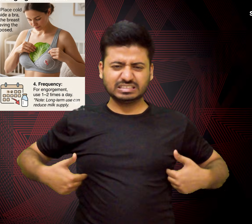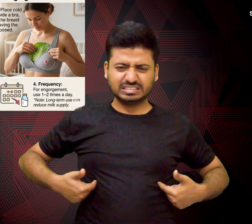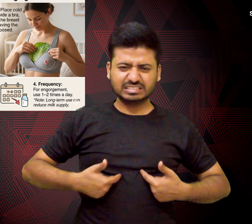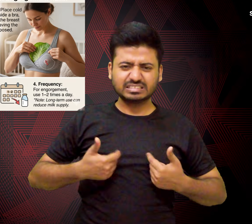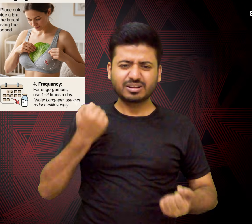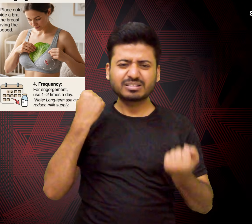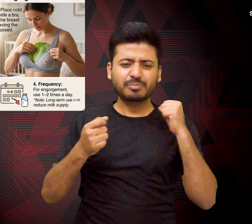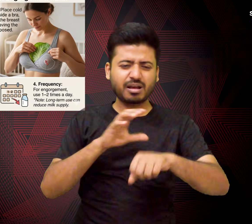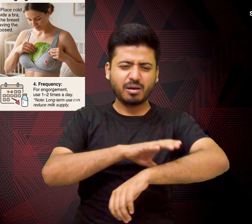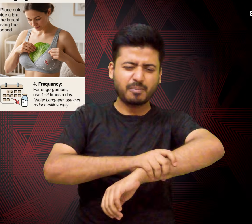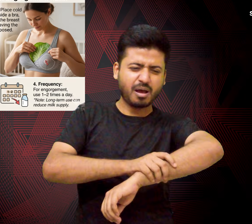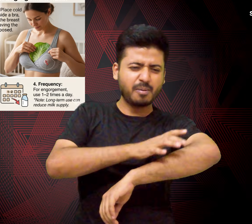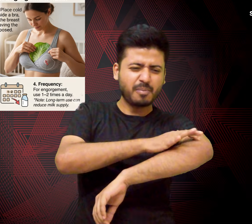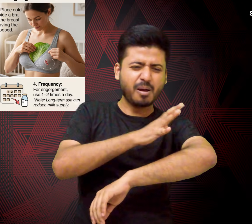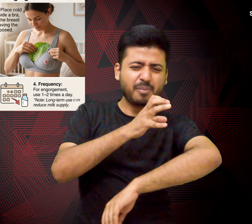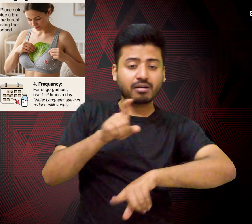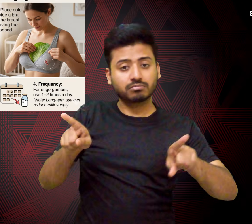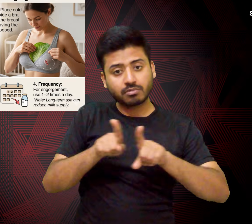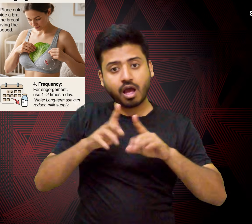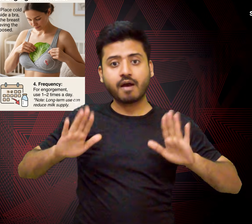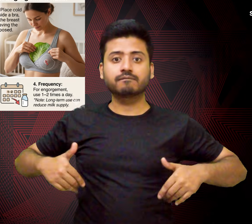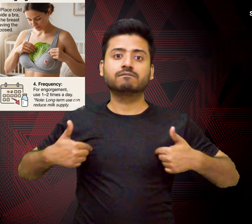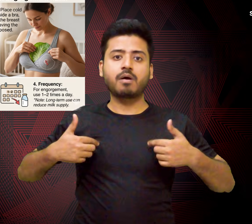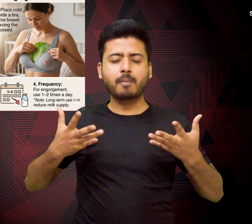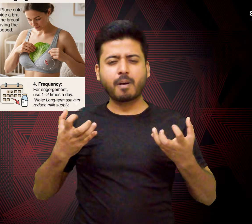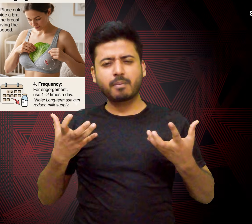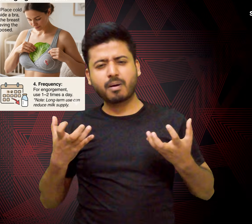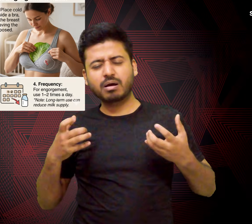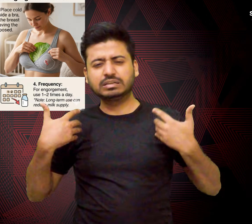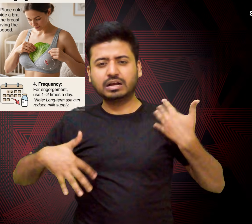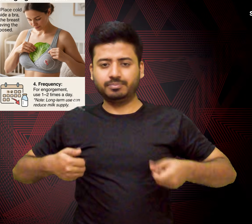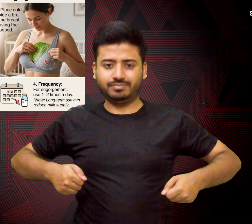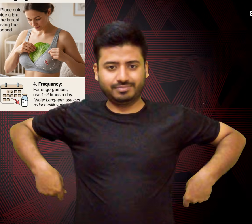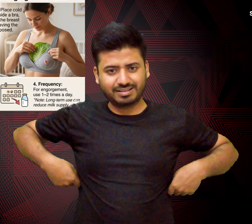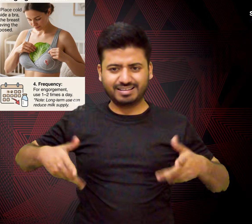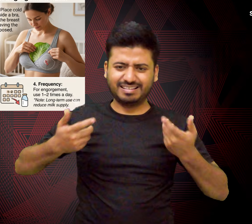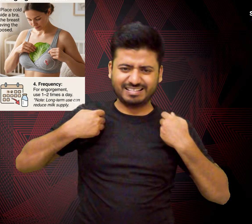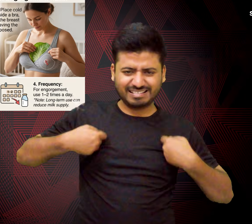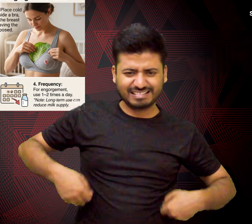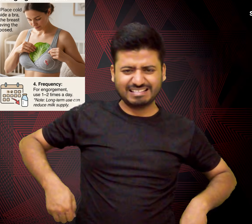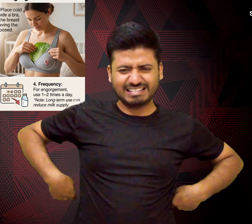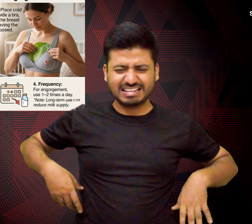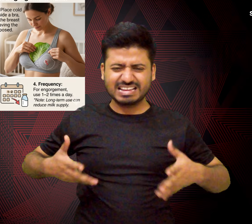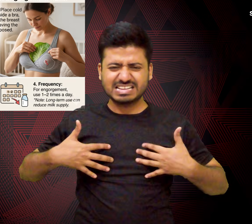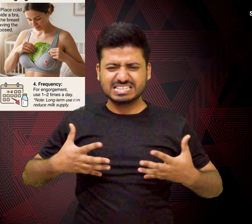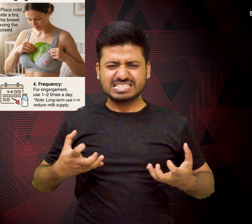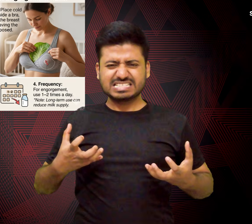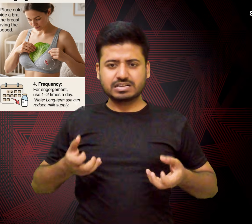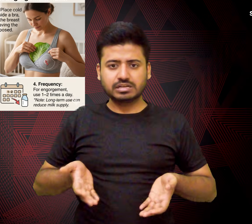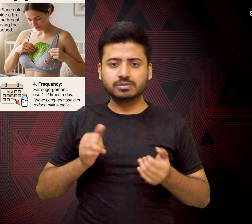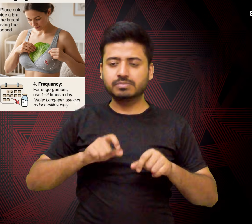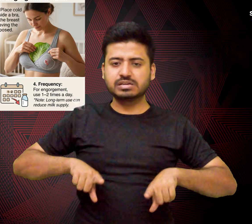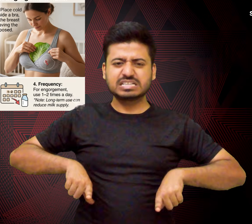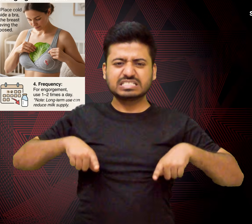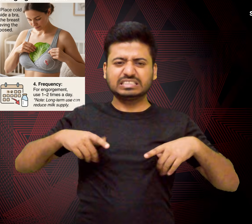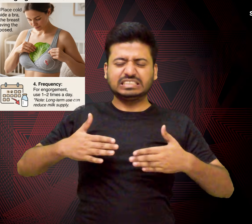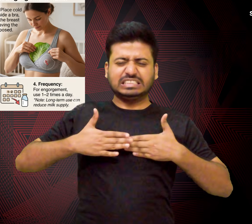and wear a bra to hold them in place. Duration. Leave them on for roughly 20 to 30 minutes, or until the leaves feel warm